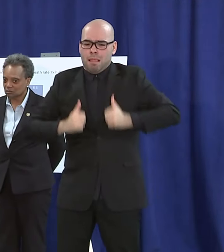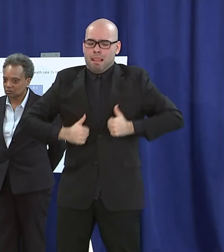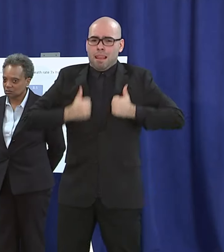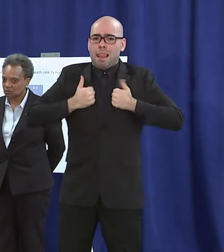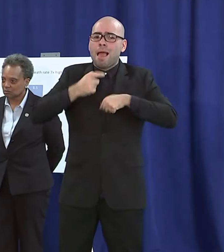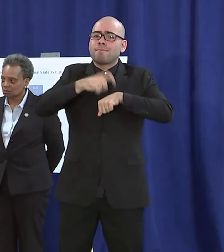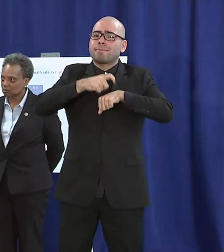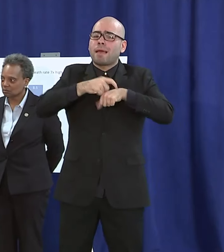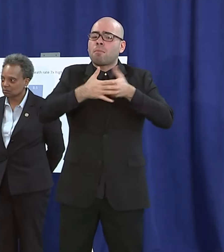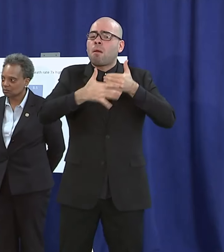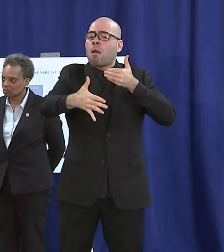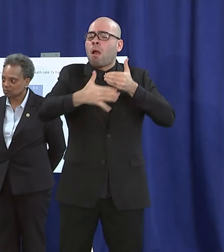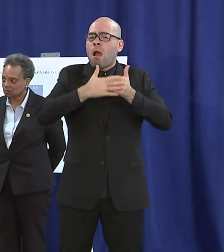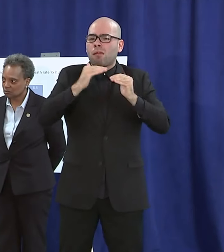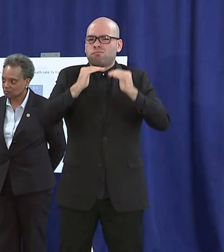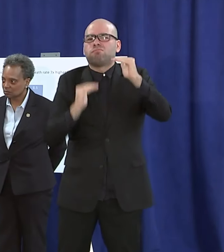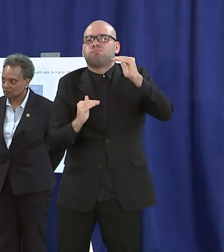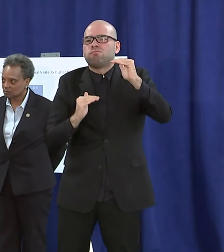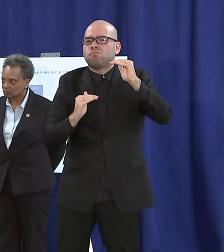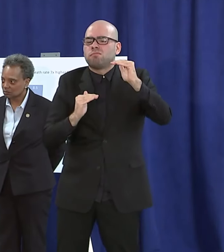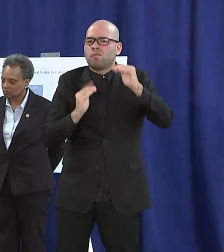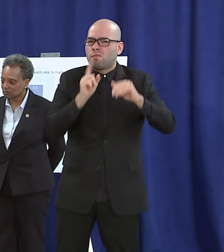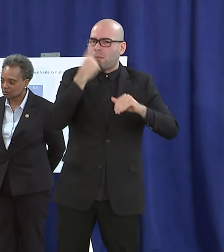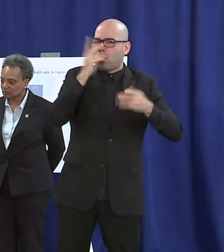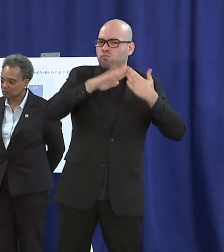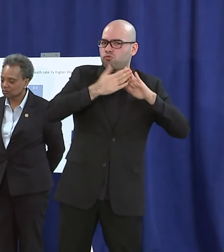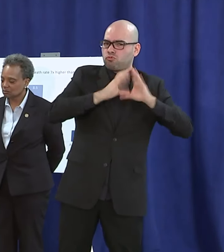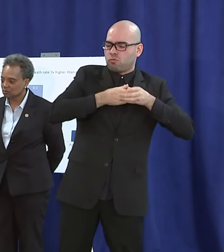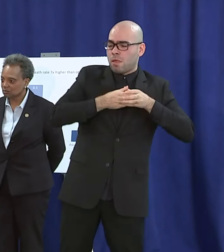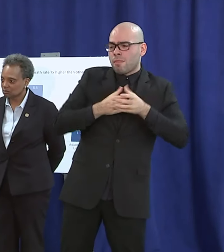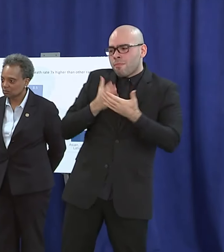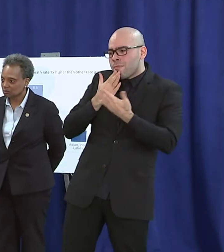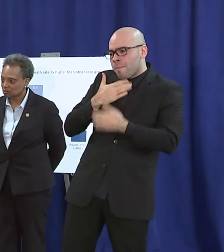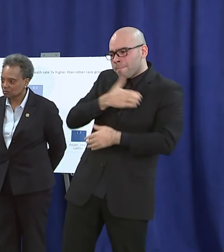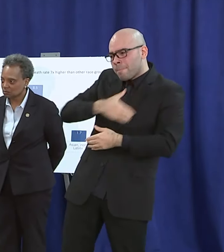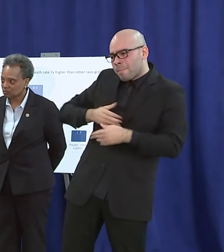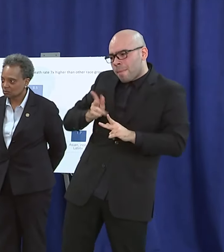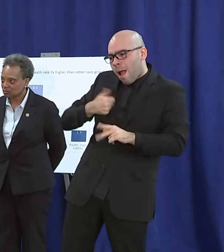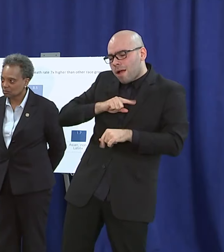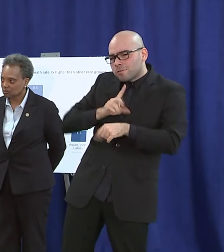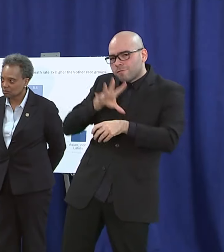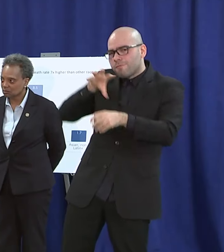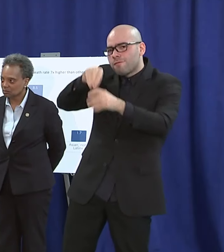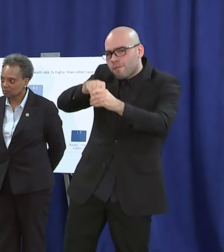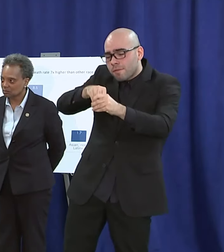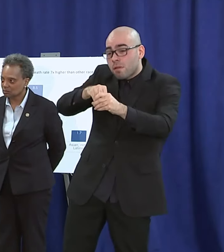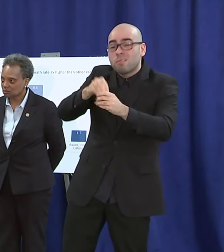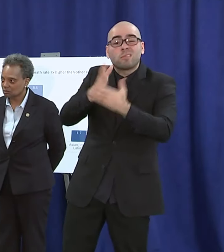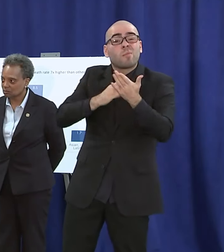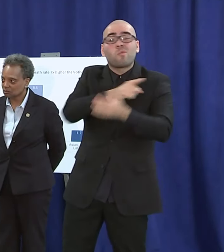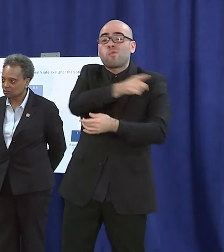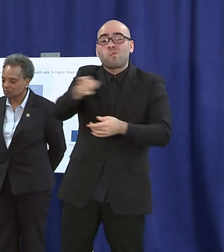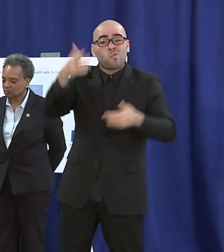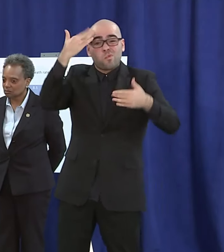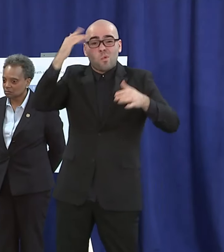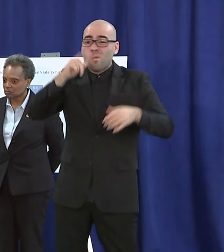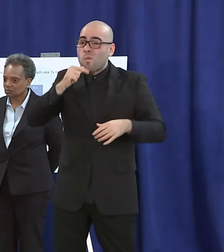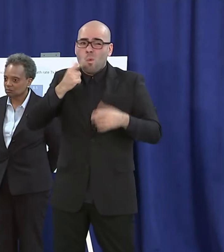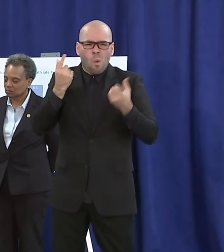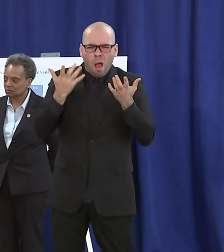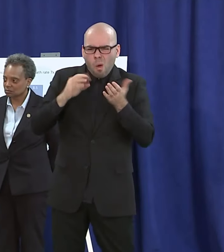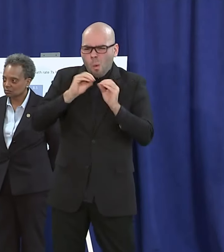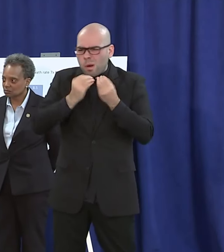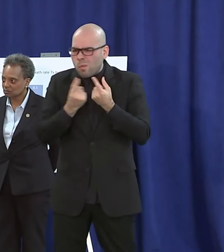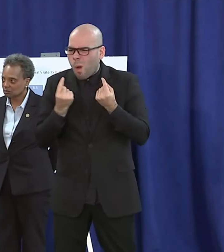city. Thank you, Mayor Lightfoot, for allowing us to participate. For those of you who are not familiar with Westside United,